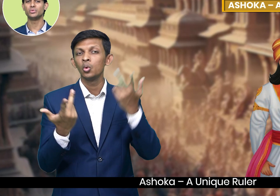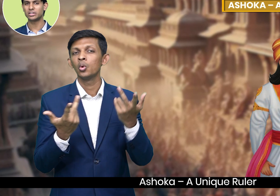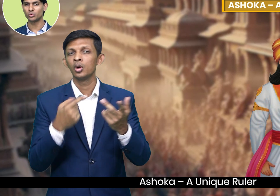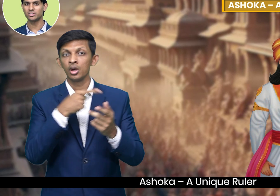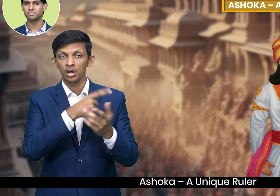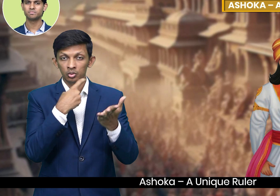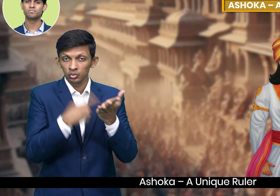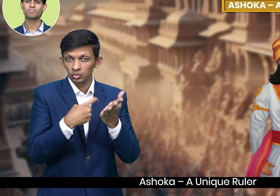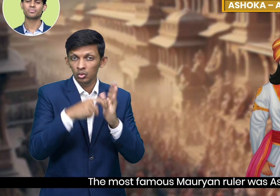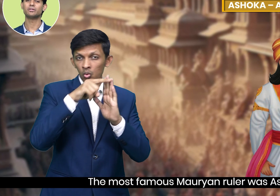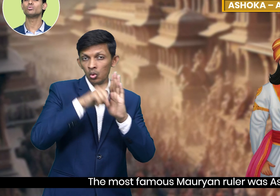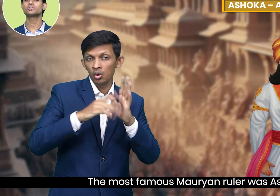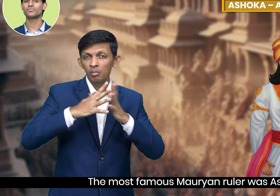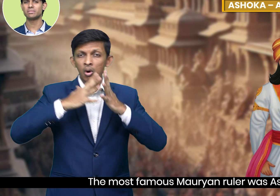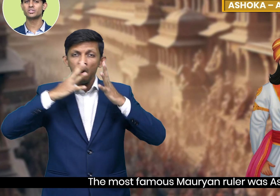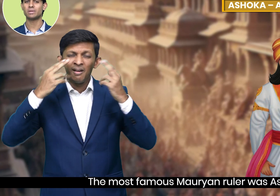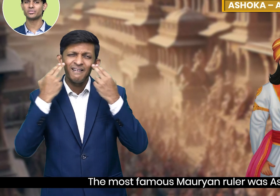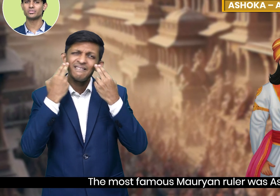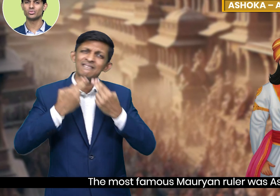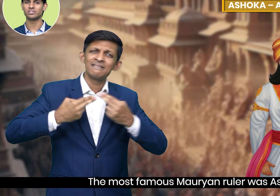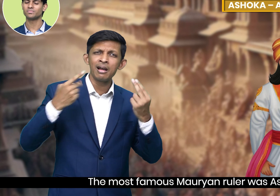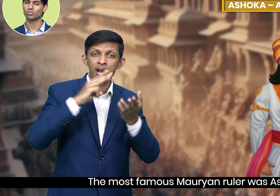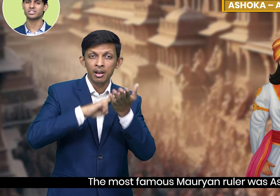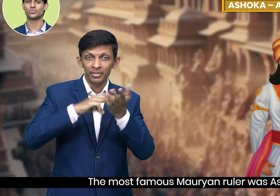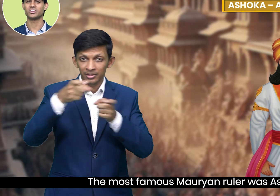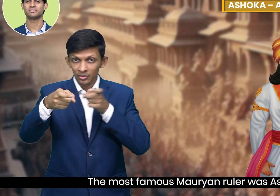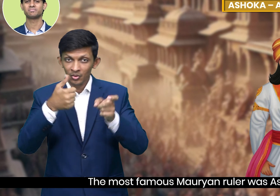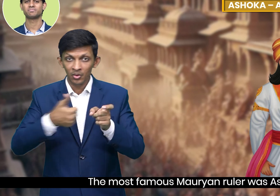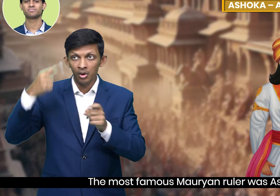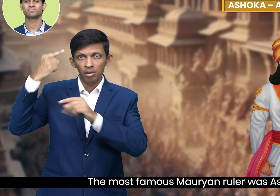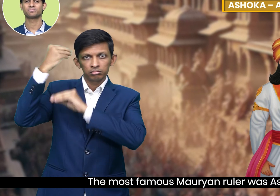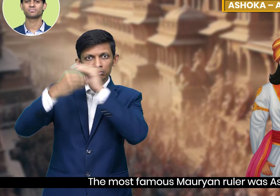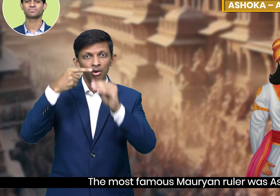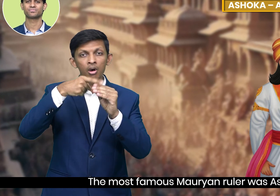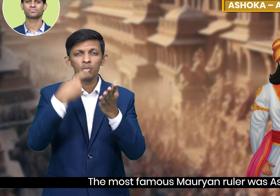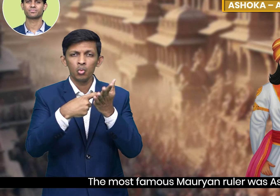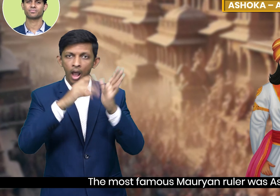a unique ruler, the most famous Mauryan ruler was Ashoka.